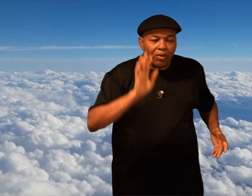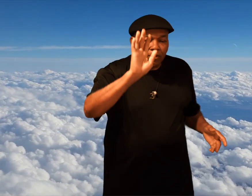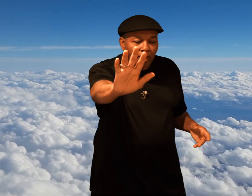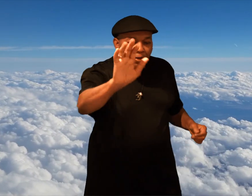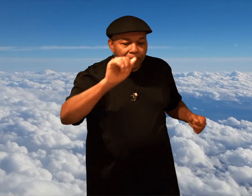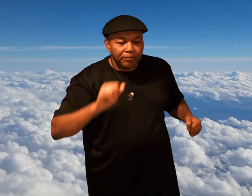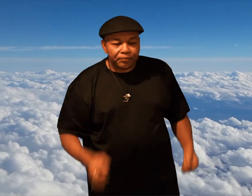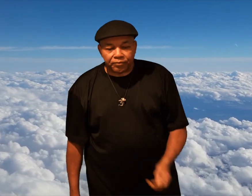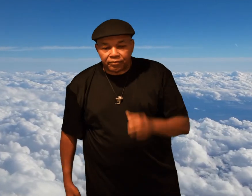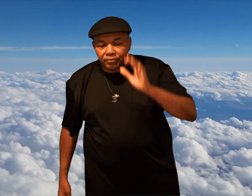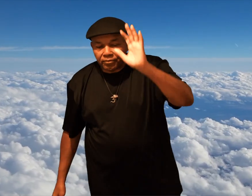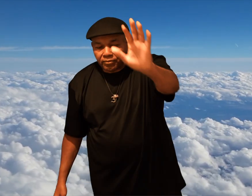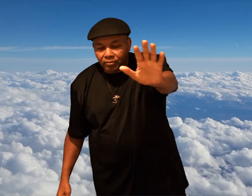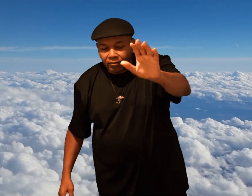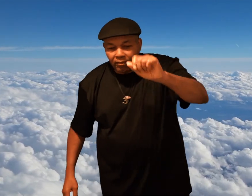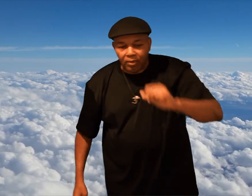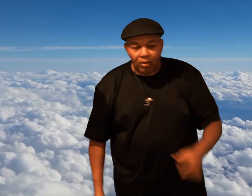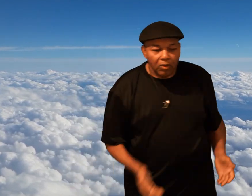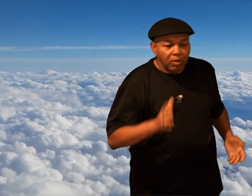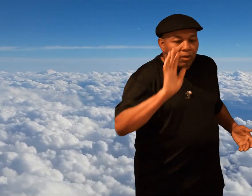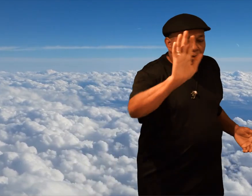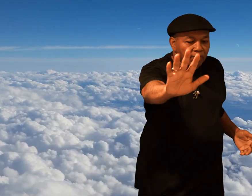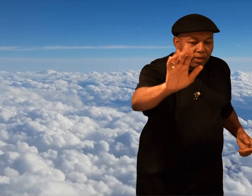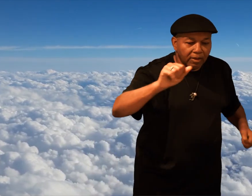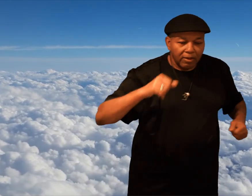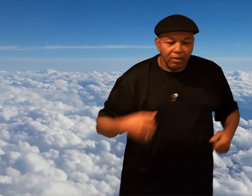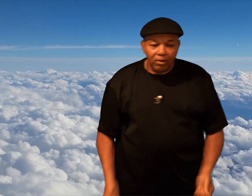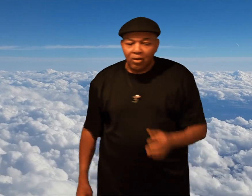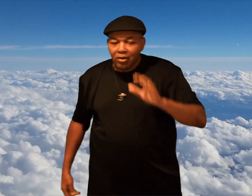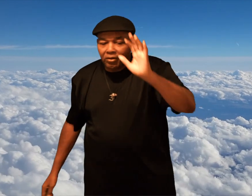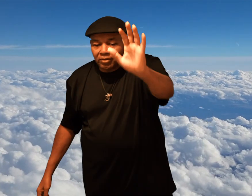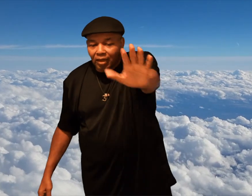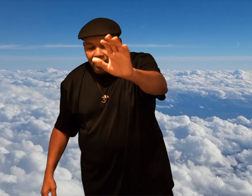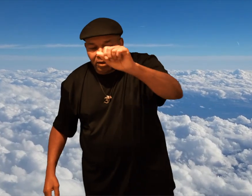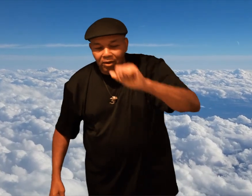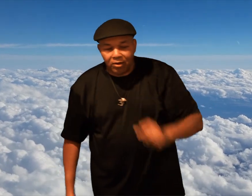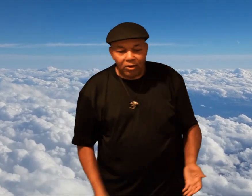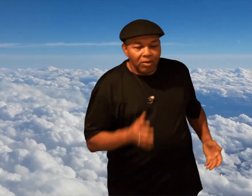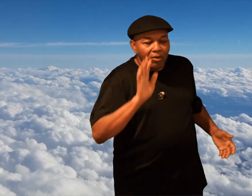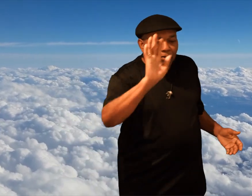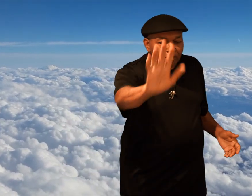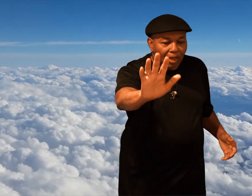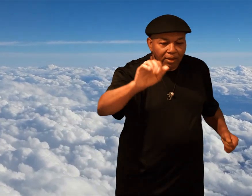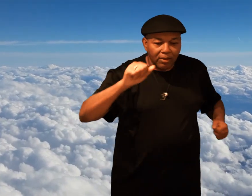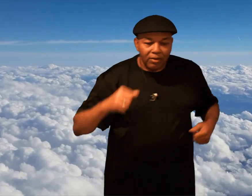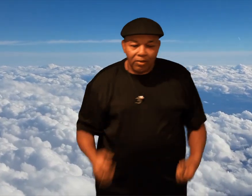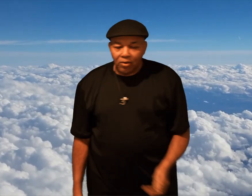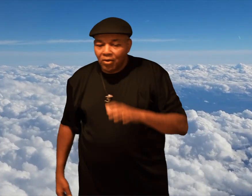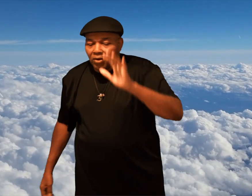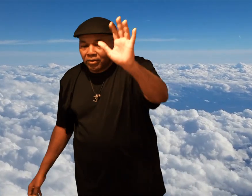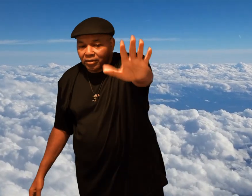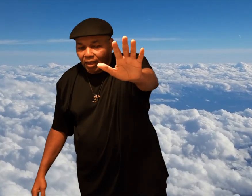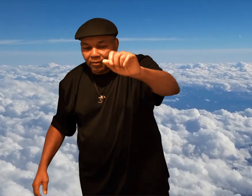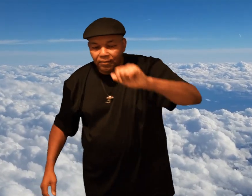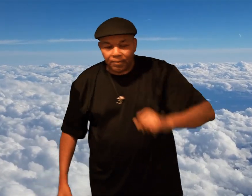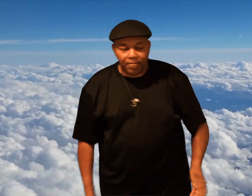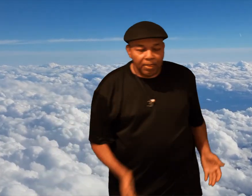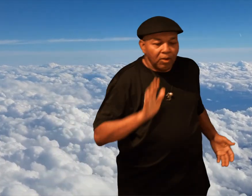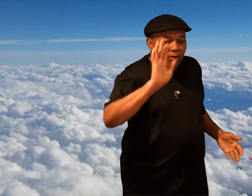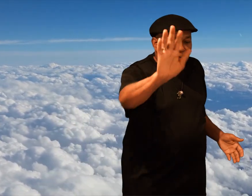the ants on the ground, the miracles that surround, I'm feeling it all around, the hemisphere in the clouds, you're my pain, you're my sorrow, you're my hope for tomorrow, you're the